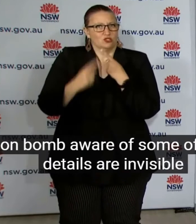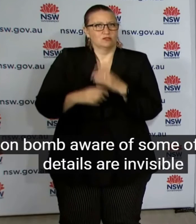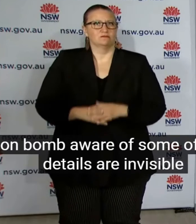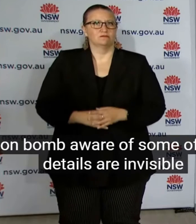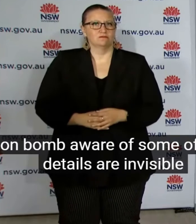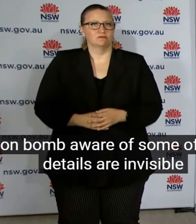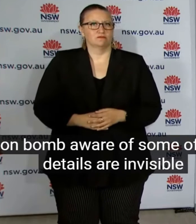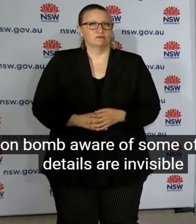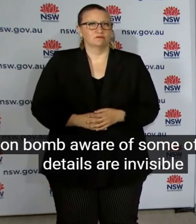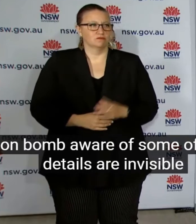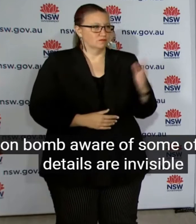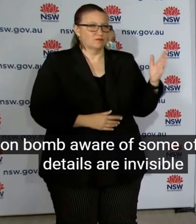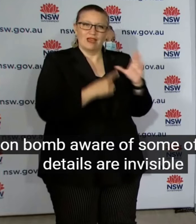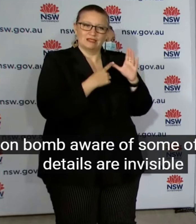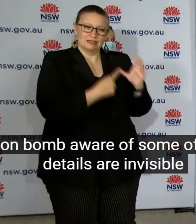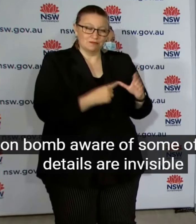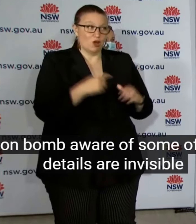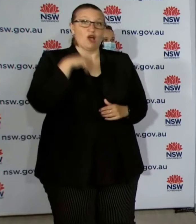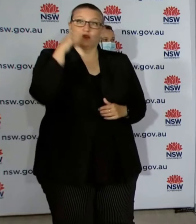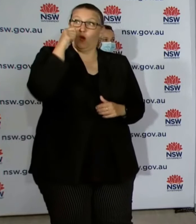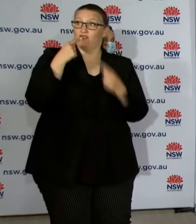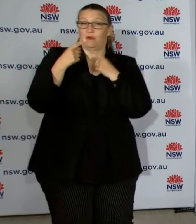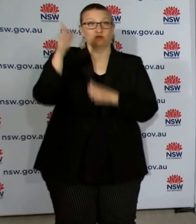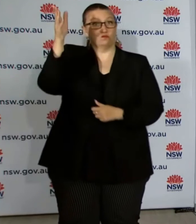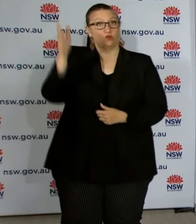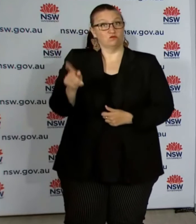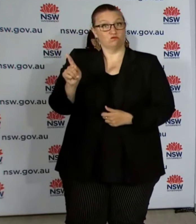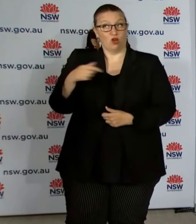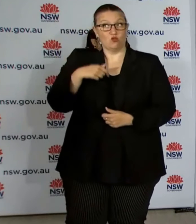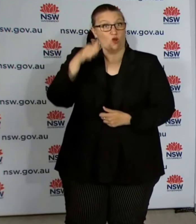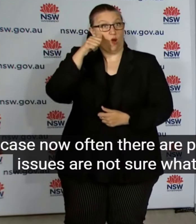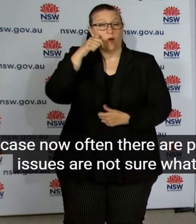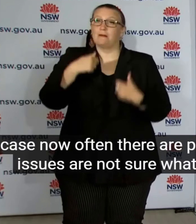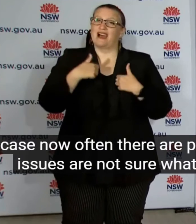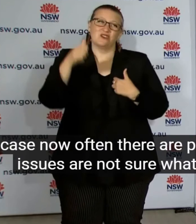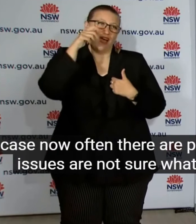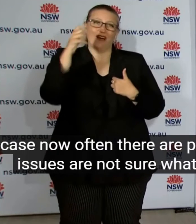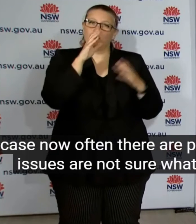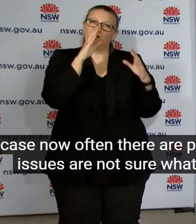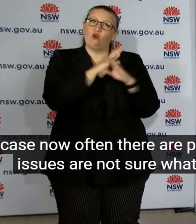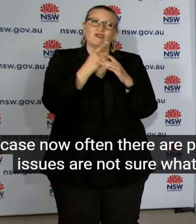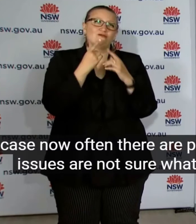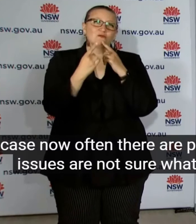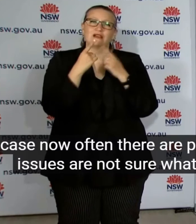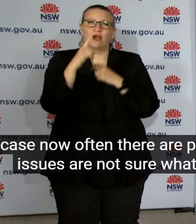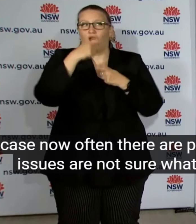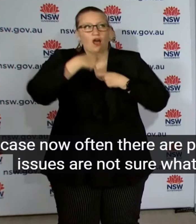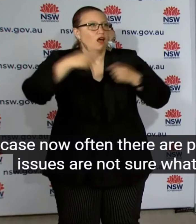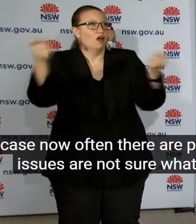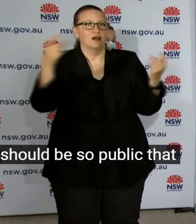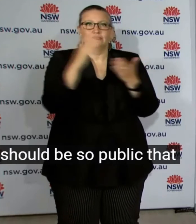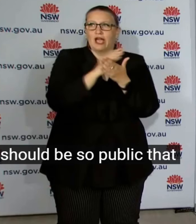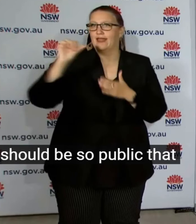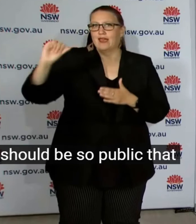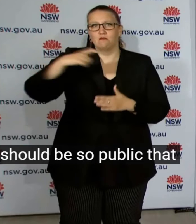but often that there are privacy issues. I'm not sure what we should be saying publicly. I can refer to Dr. Gale if you like, but look, we know that